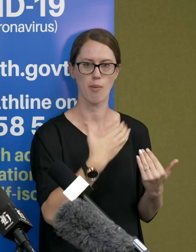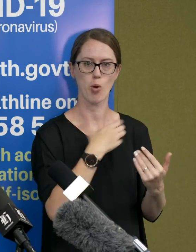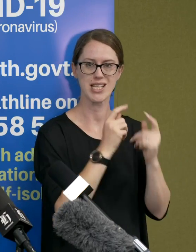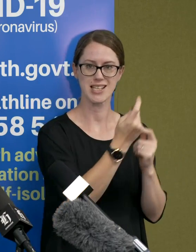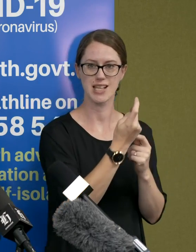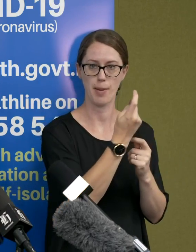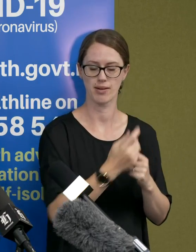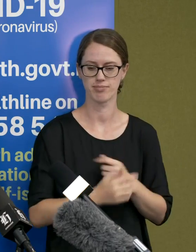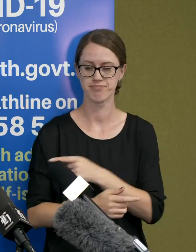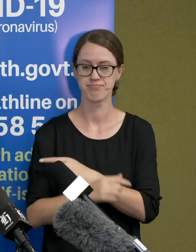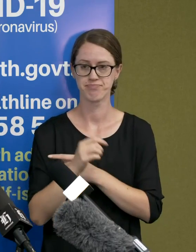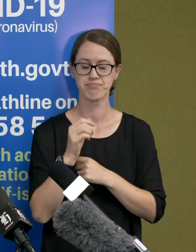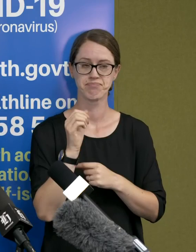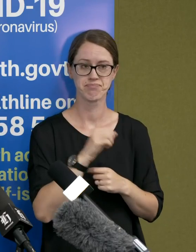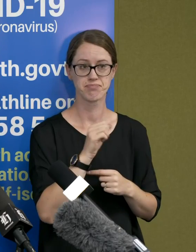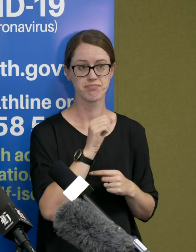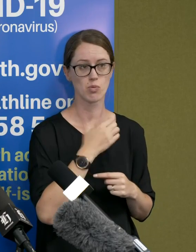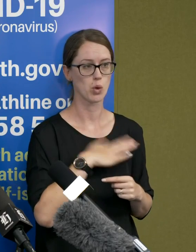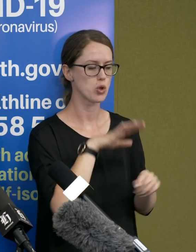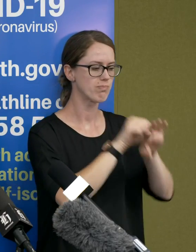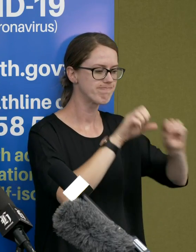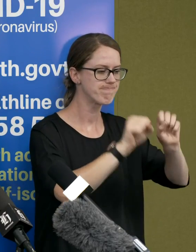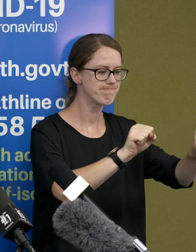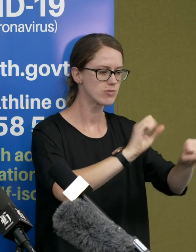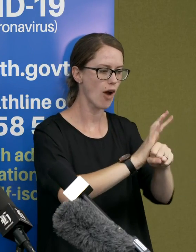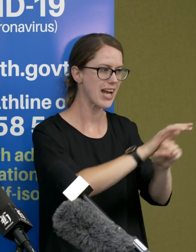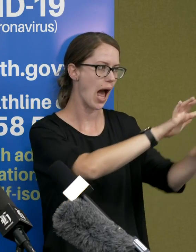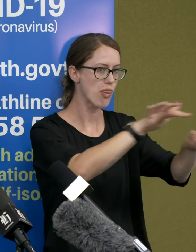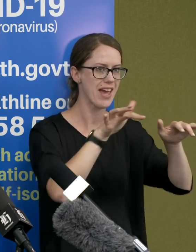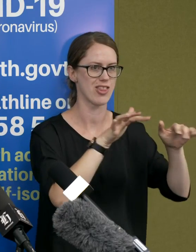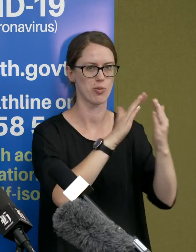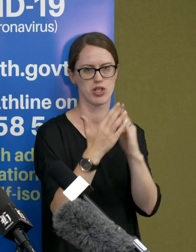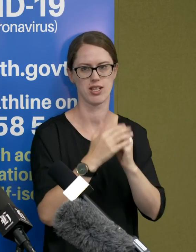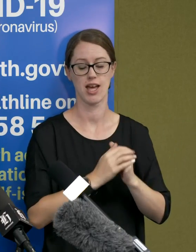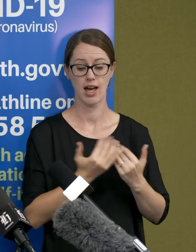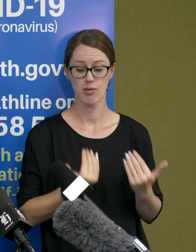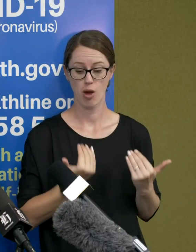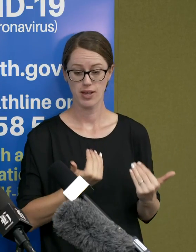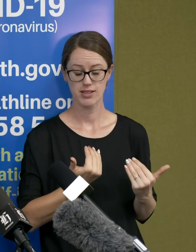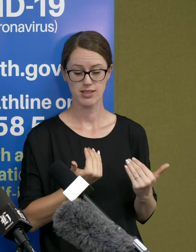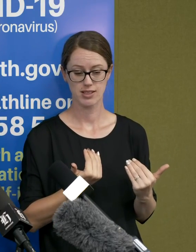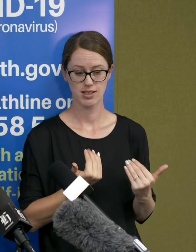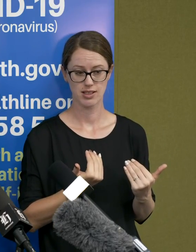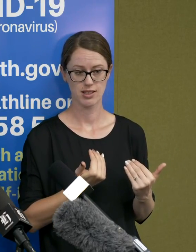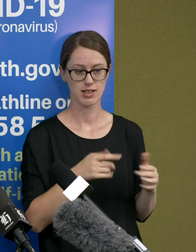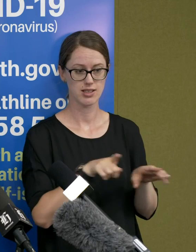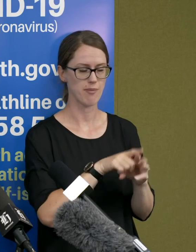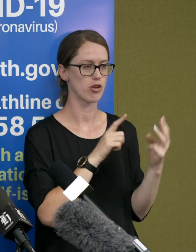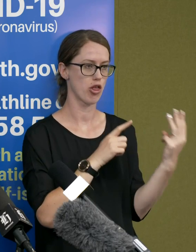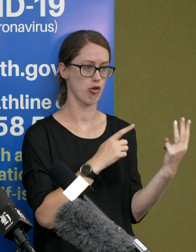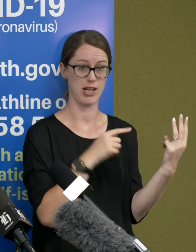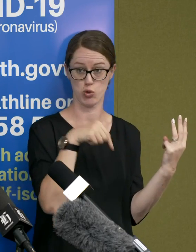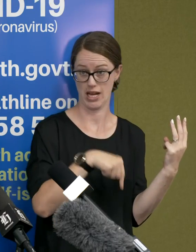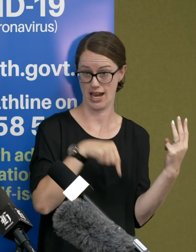testing? So yeah, I think what we want to do is find cases out there, and we, at this stage, as we've found with the 3 we're talking